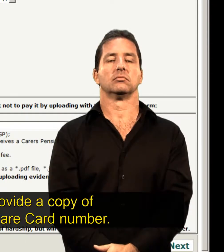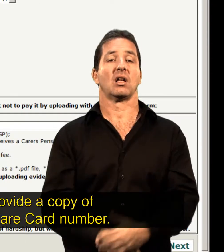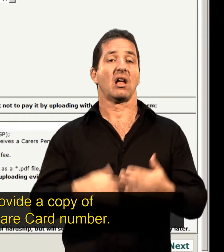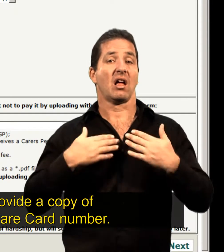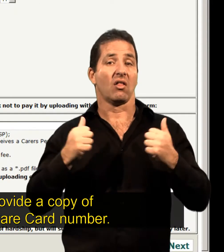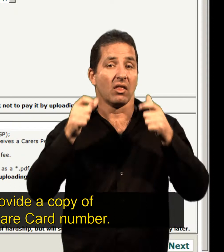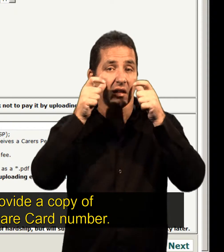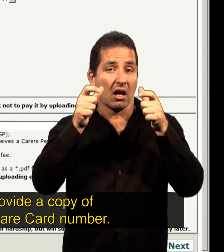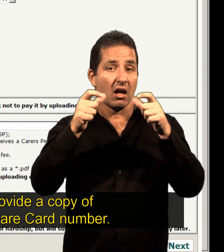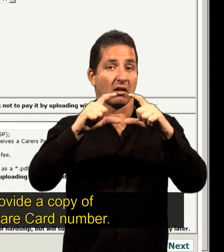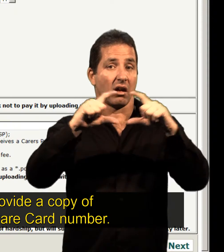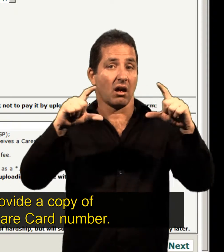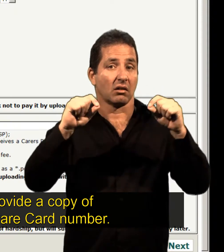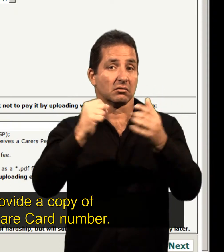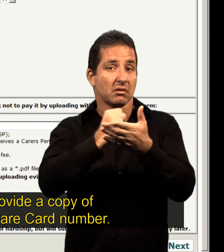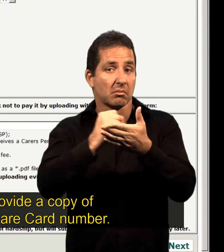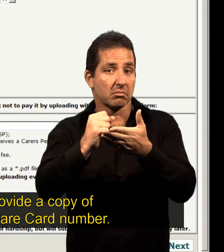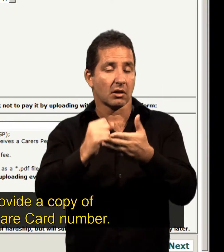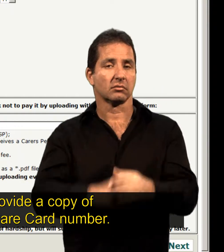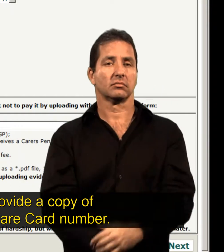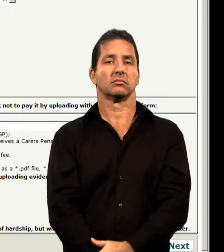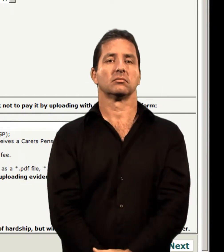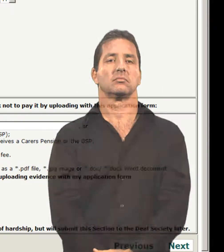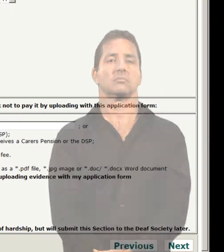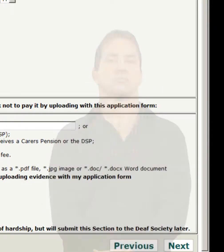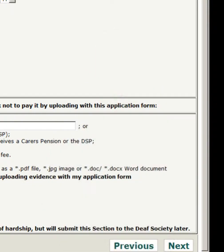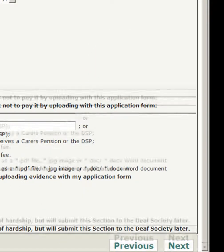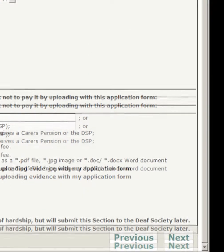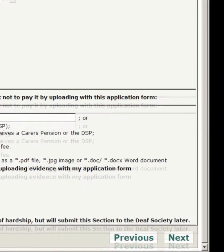You can provide a copy of your healthcare card number,